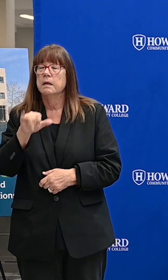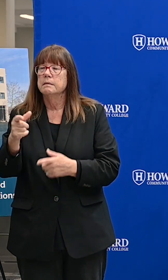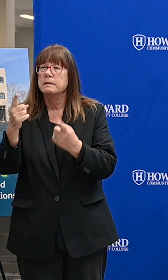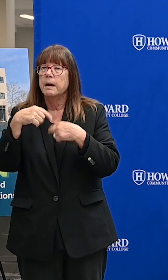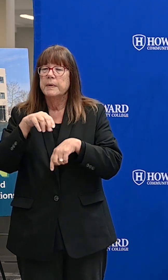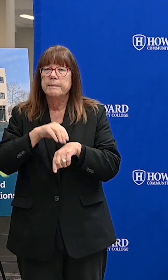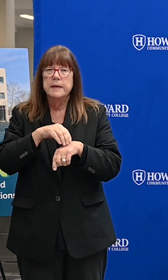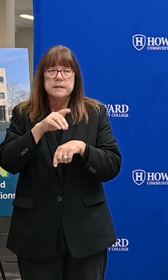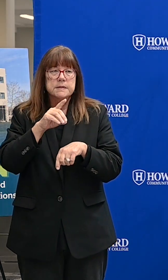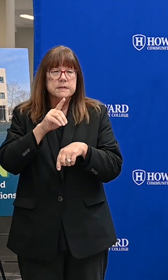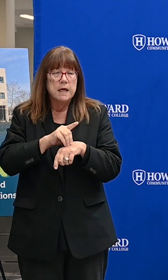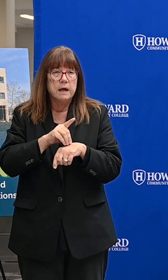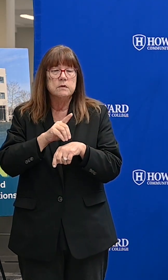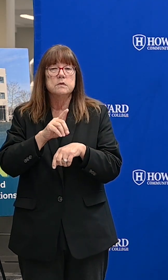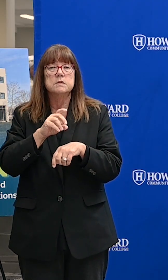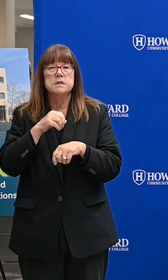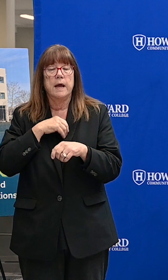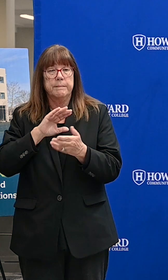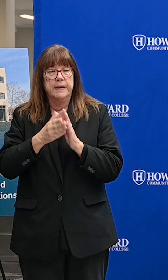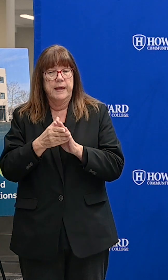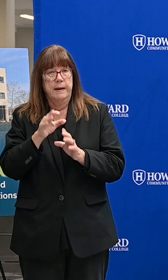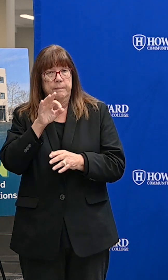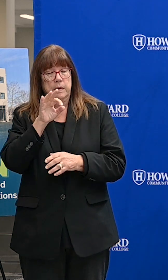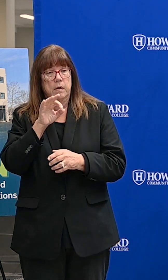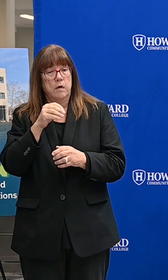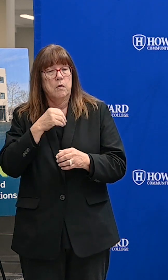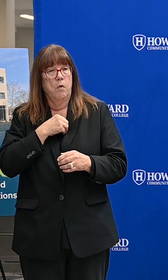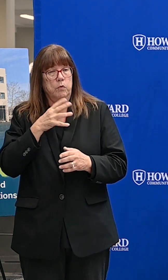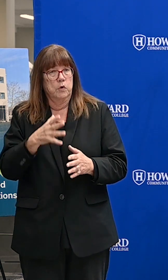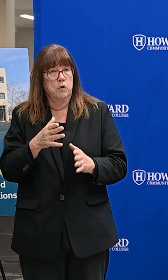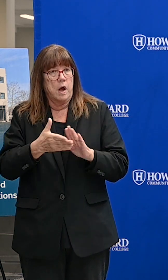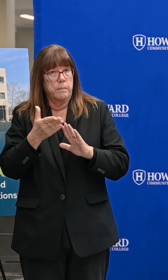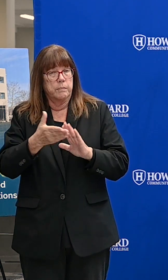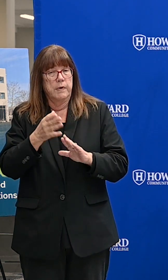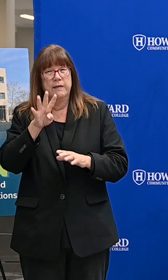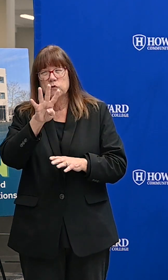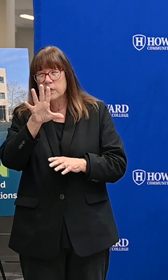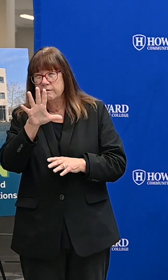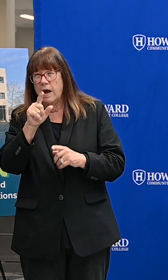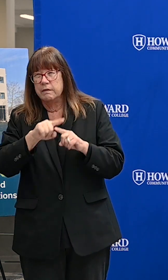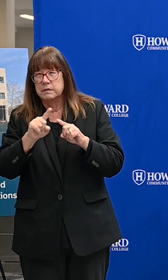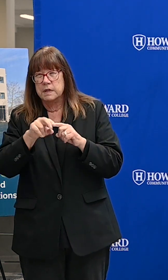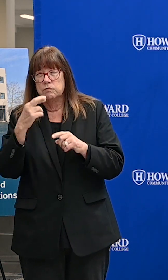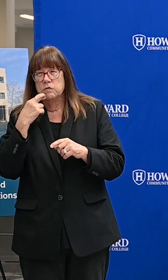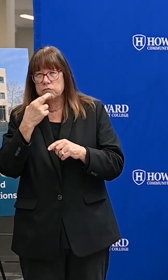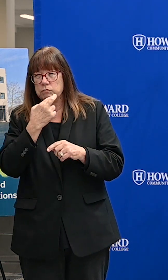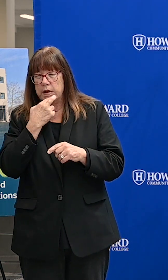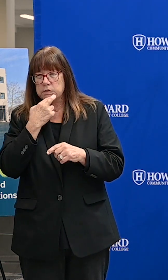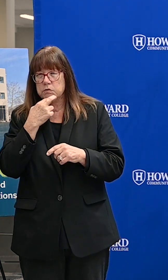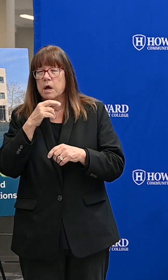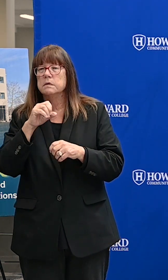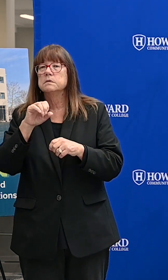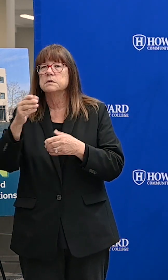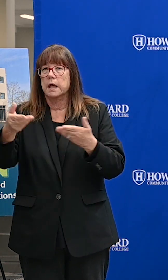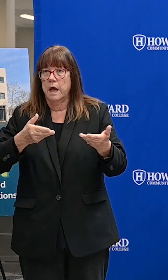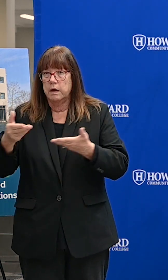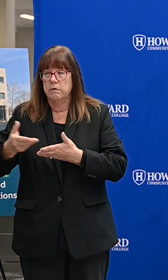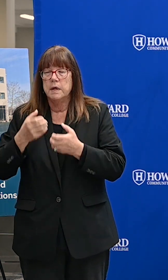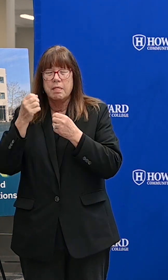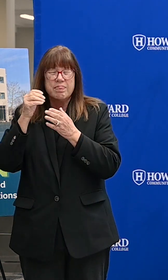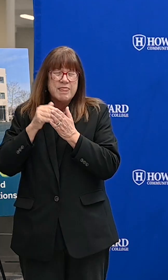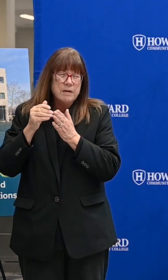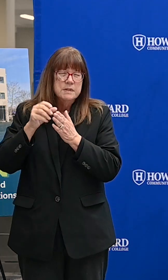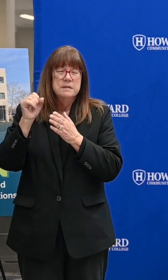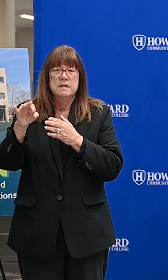McDonald's franchisee, owning and operating over 45 restaurants, employing thousands of